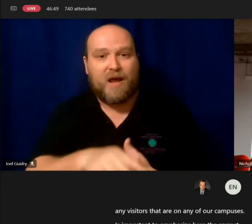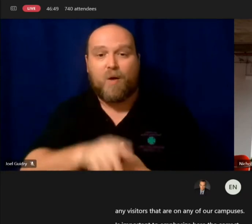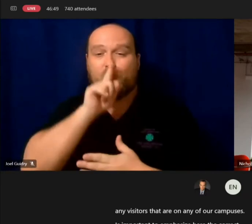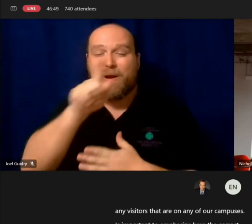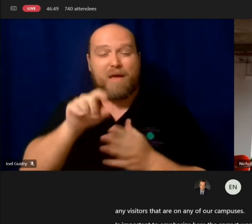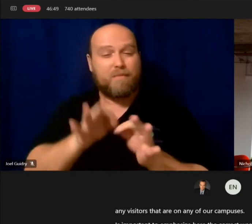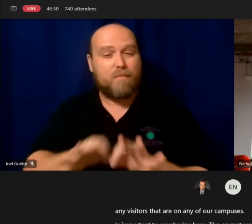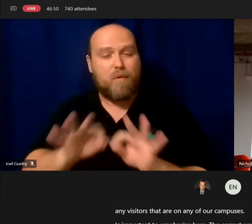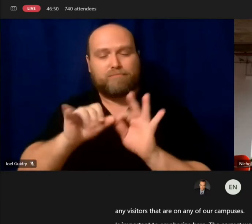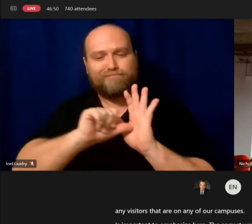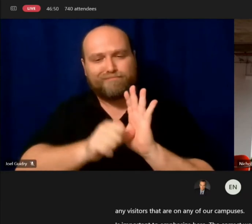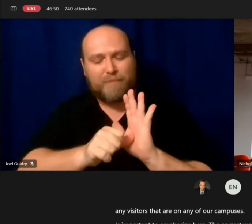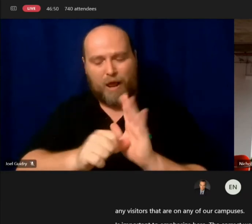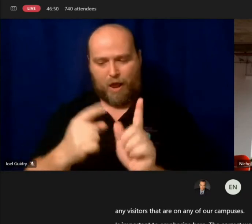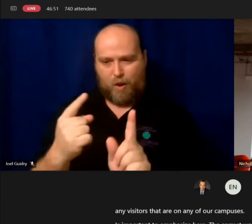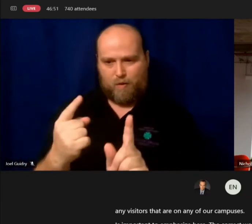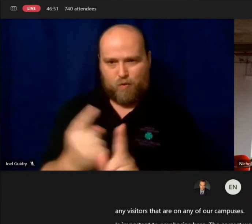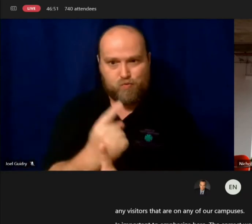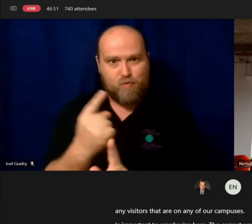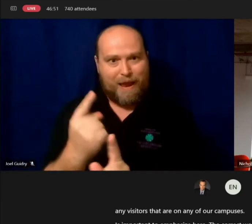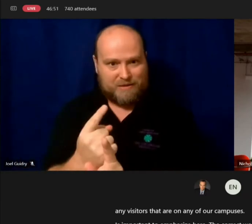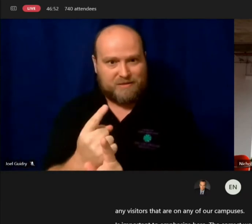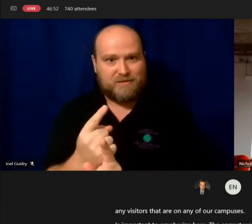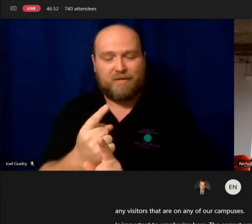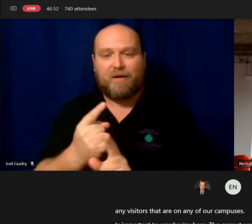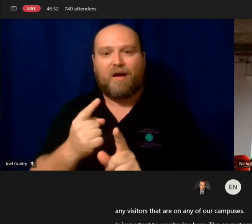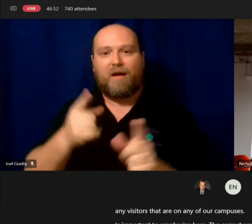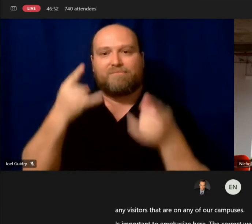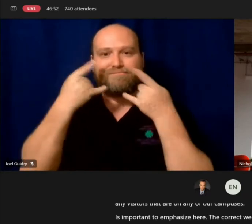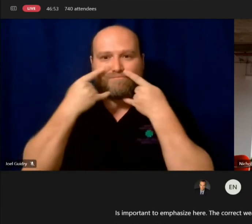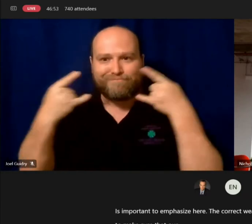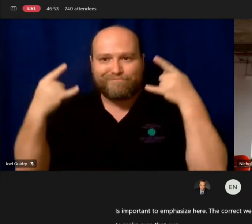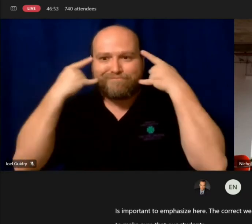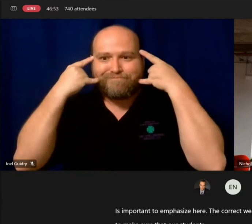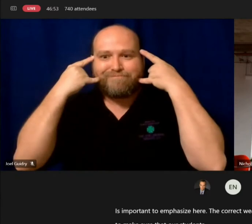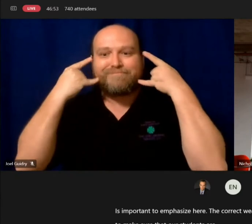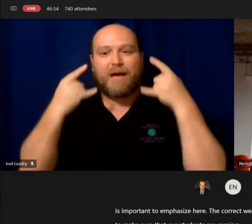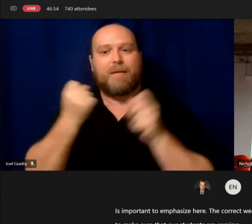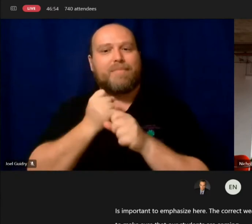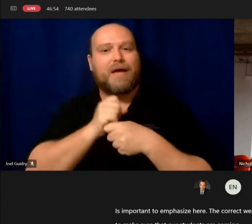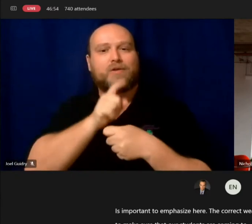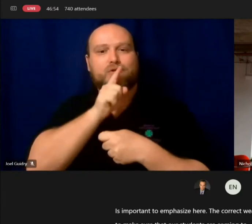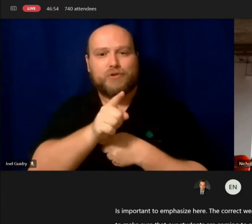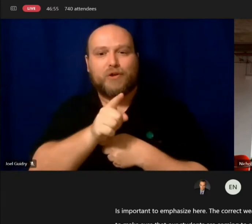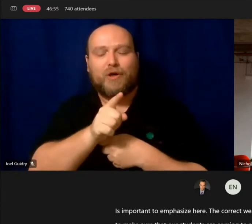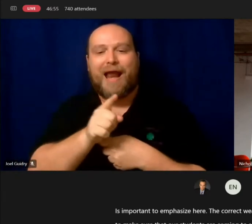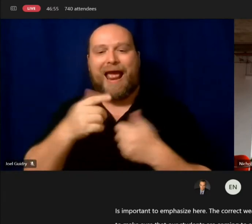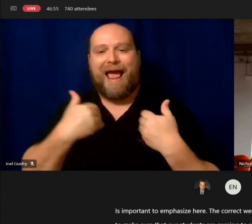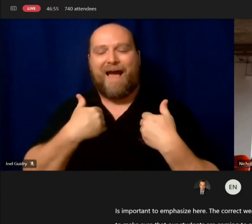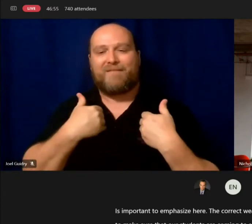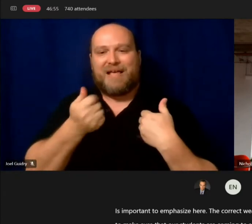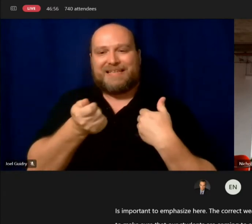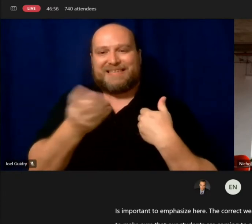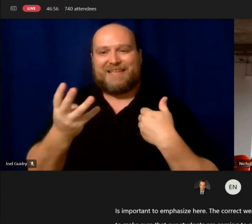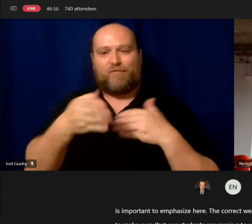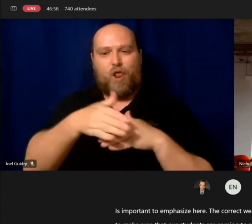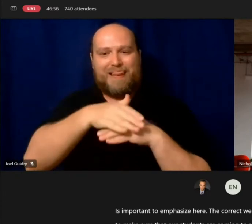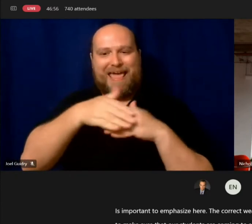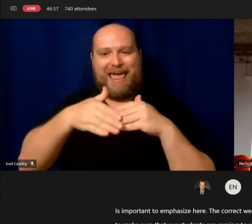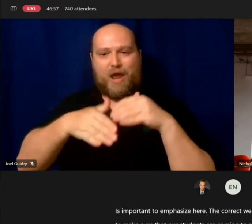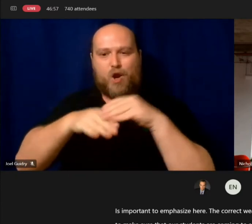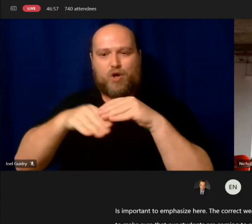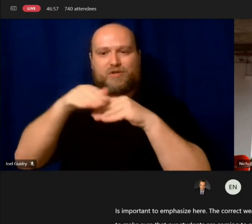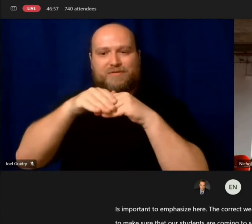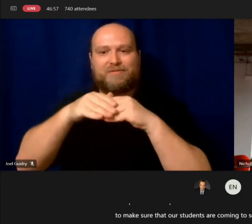mask. So we want to make sure that our students are coming to school with a multi-layered mask that covers our nose and our mouth, that's